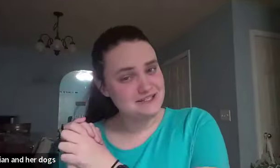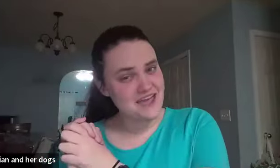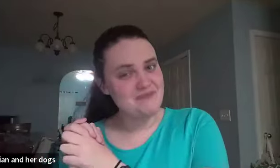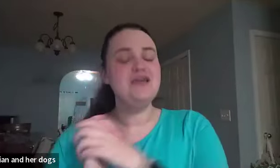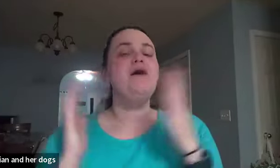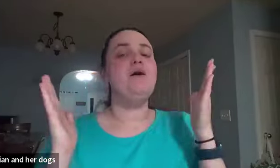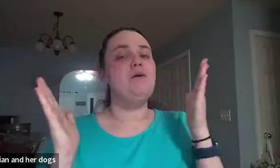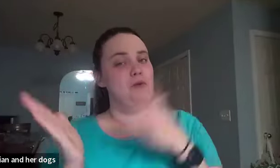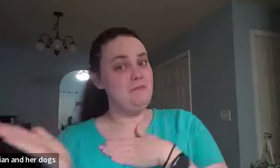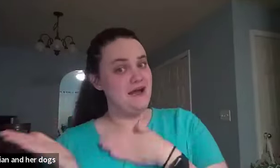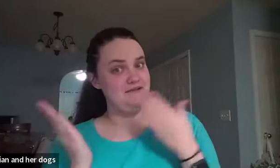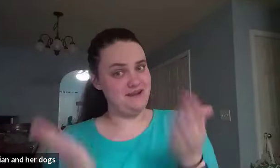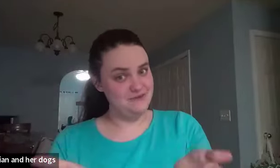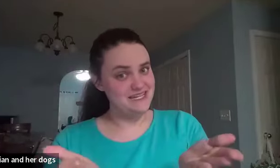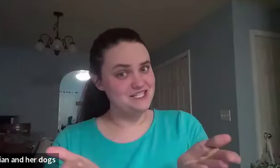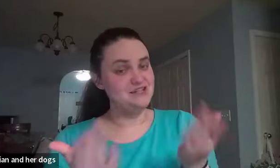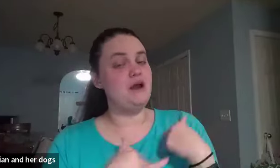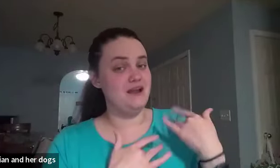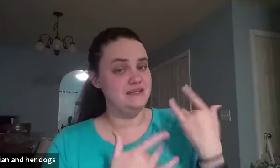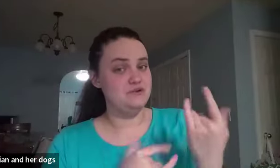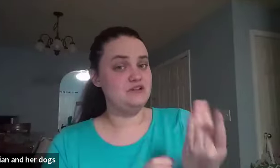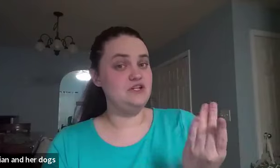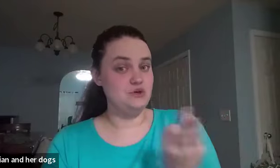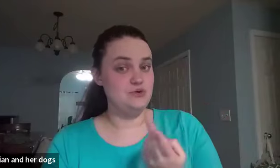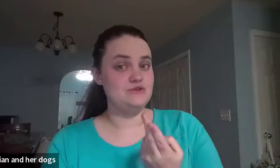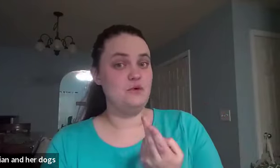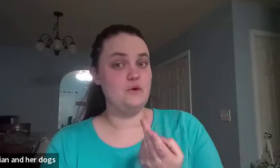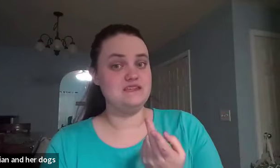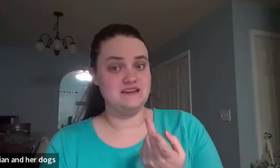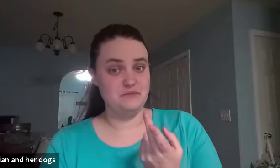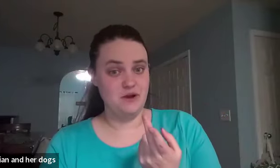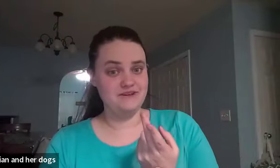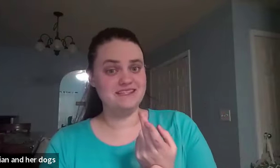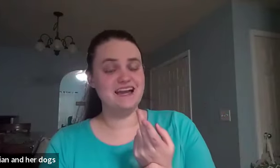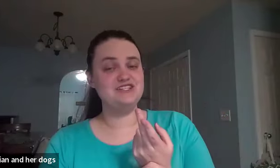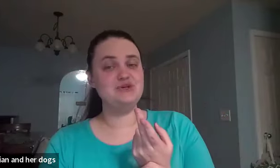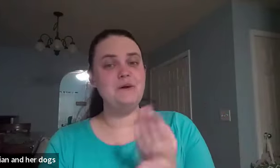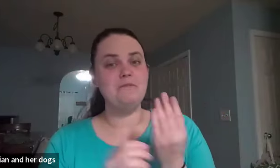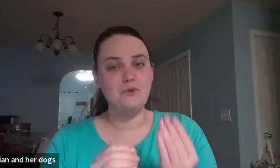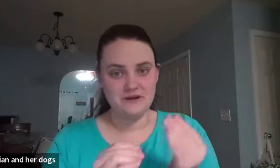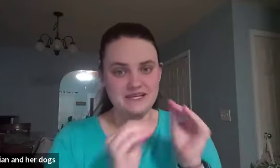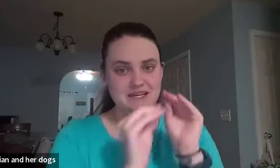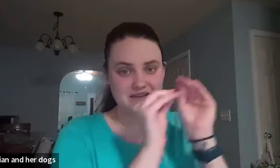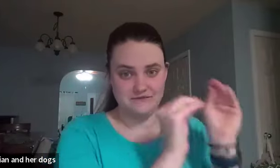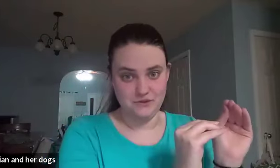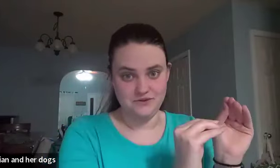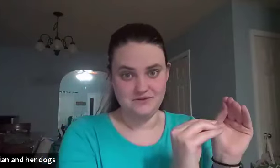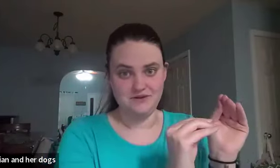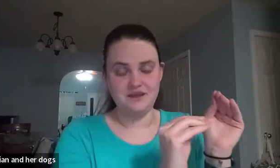not do that. What my recommendation and what I typically use for the sign for breakfast is I do morning and food. Okay.